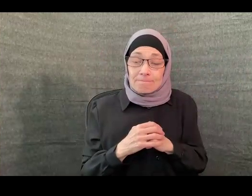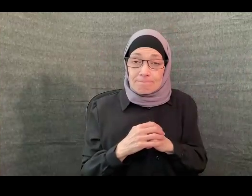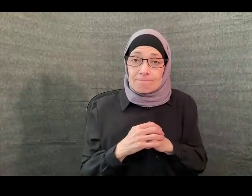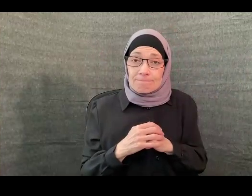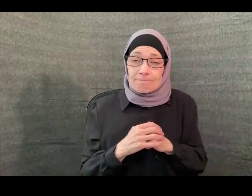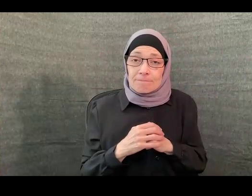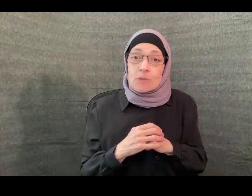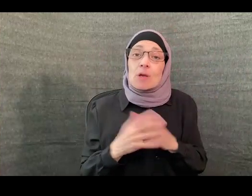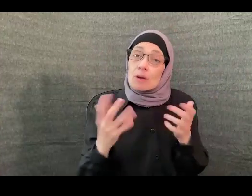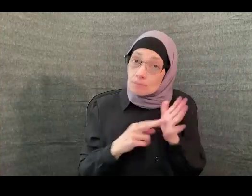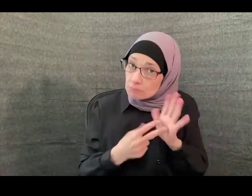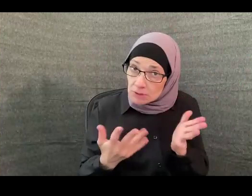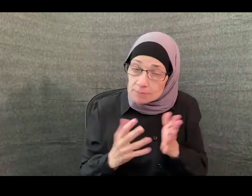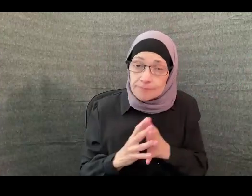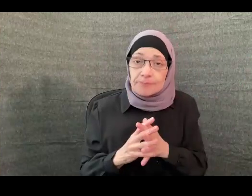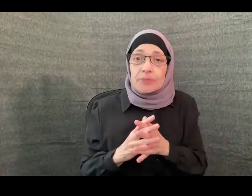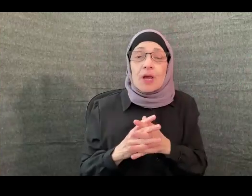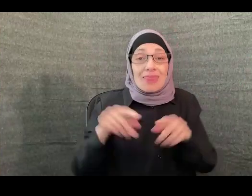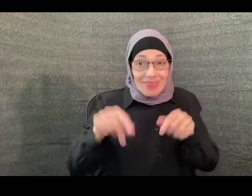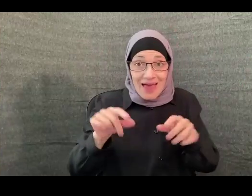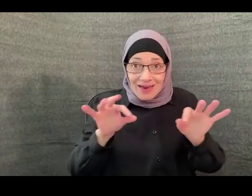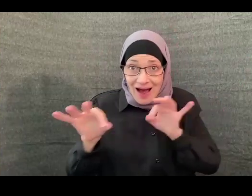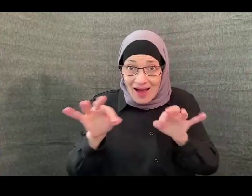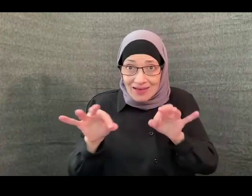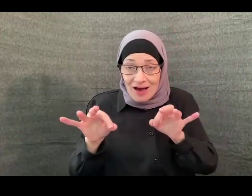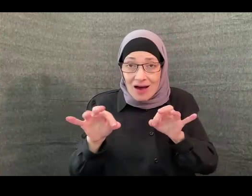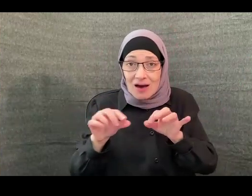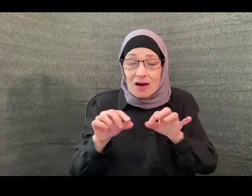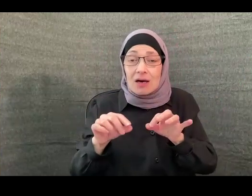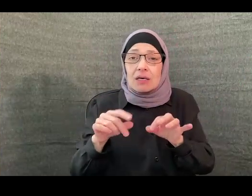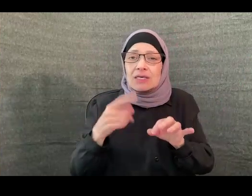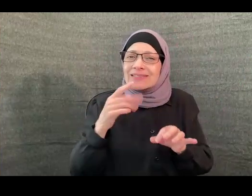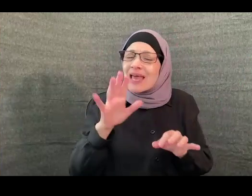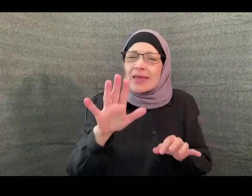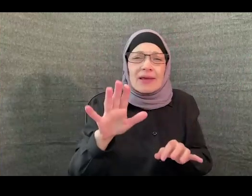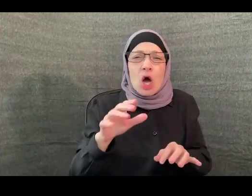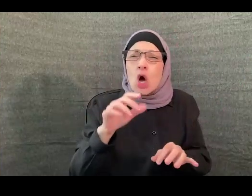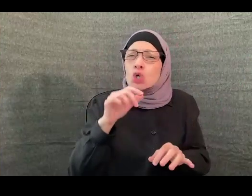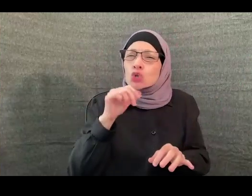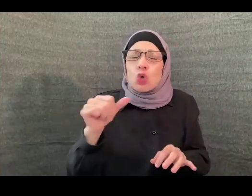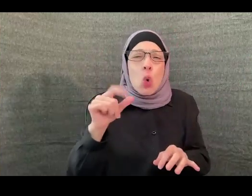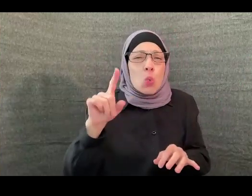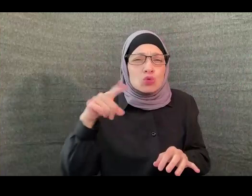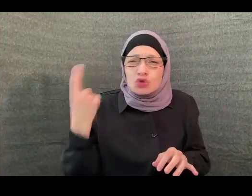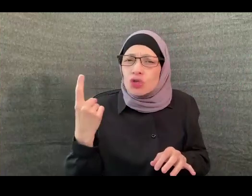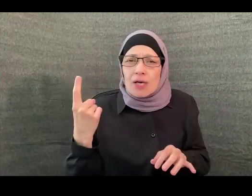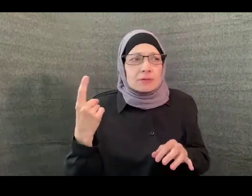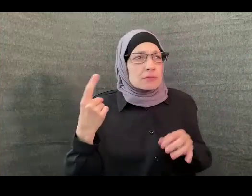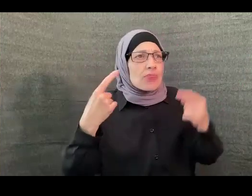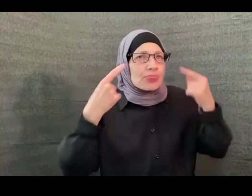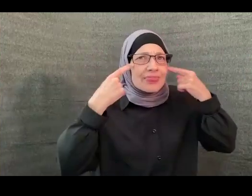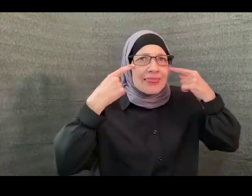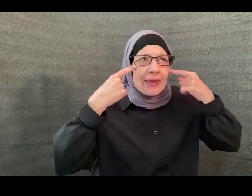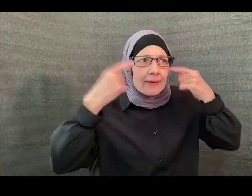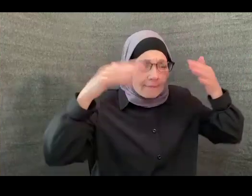So, in other words, the ayah is telling us, don't you just focus on winning at life